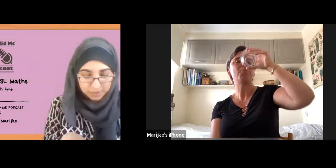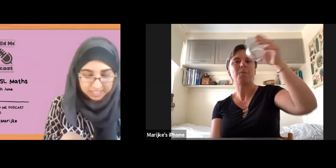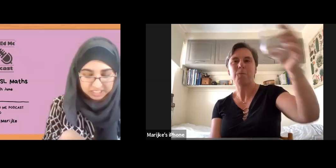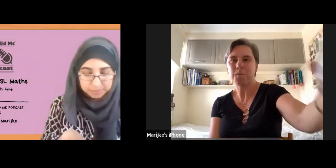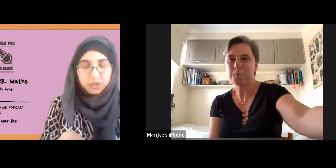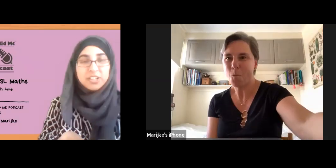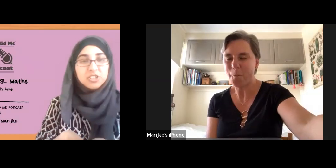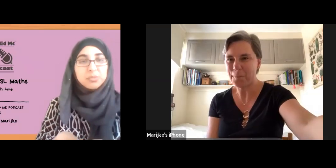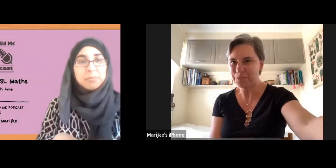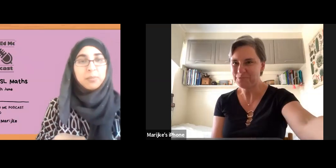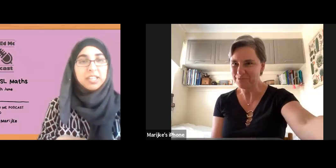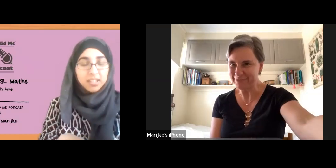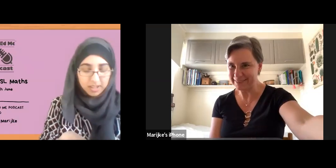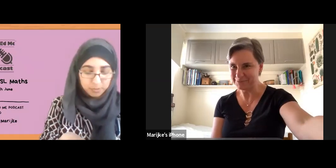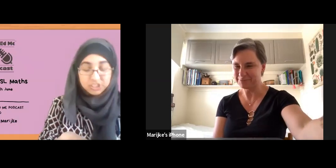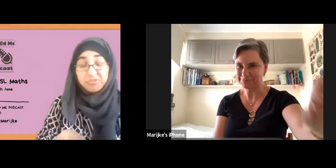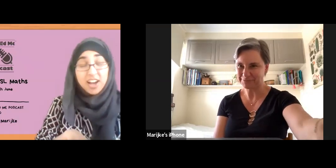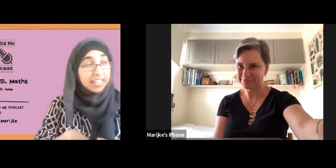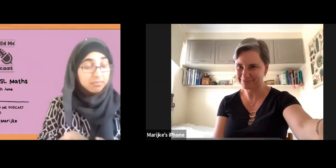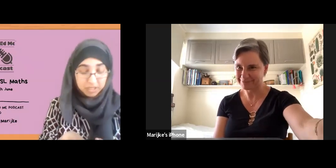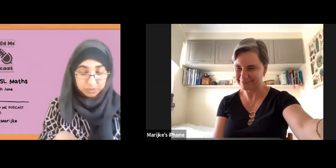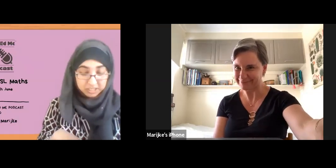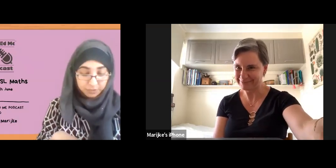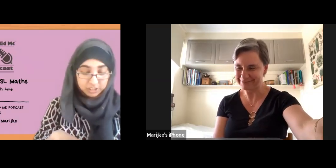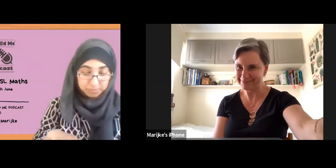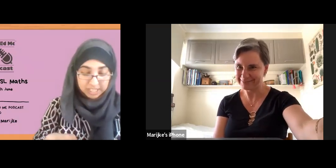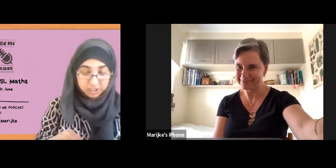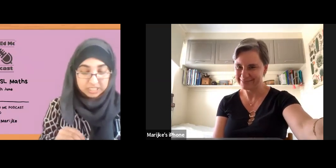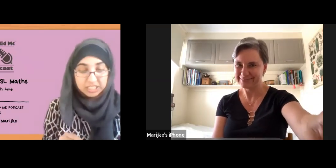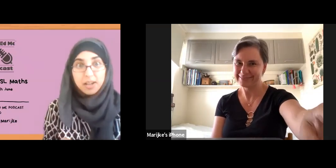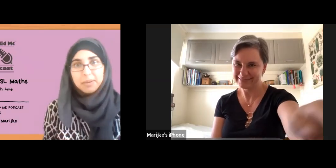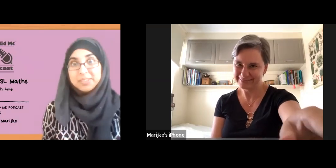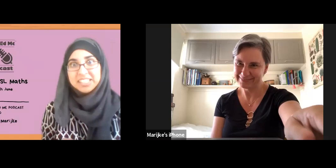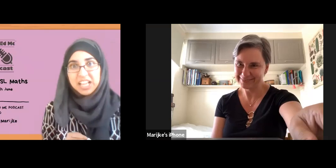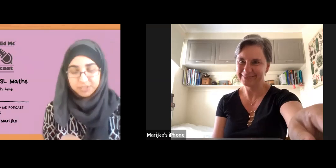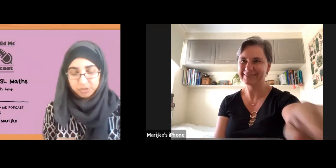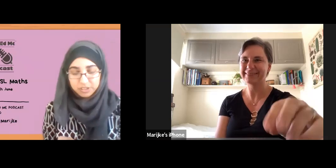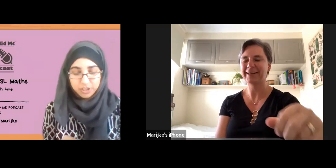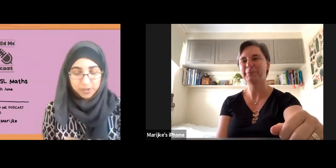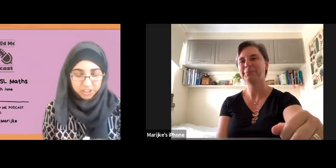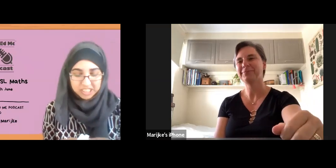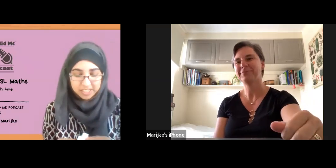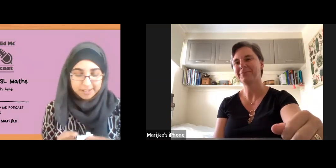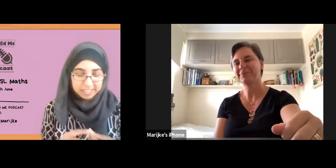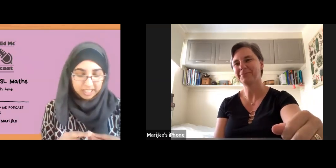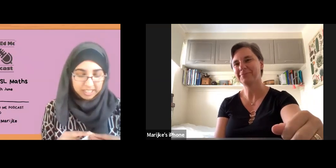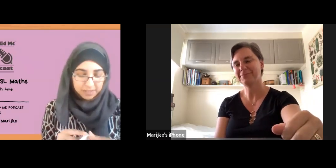getting similar questions week by week, which is fine because we get different interpretations, but it'd be nice to have some new questions. So let's have a look